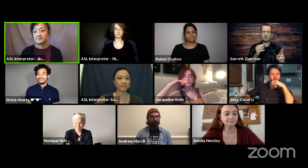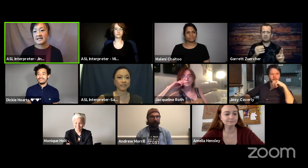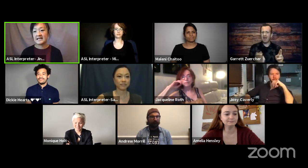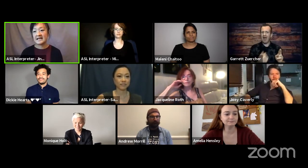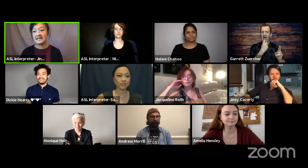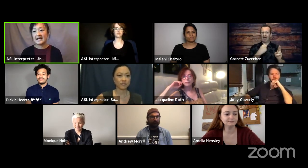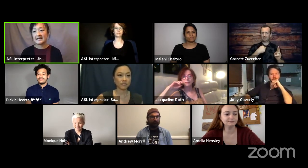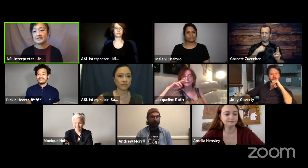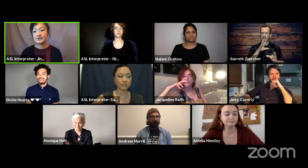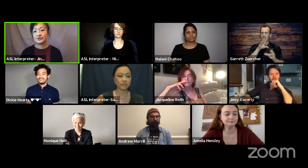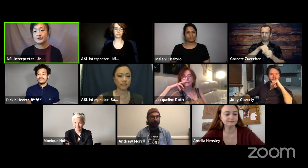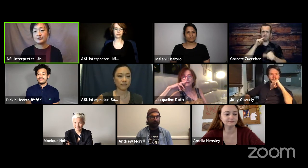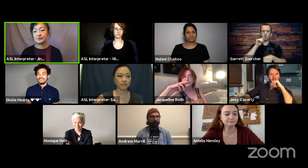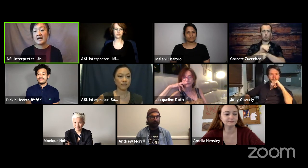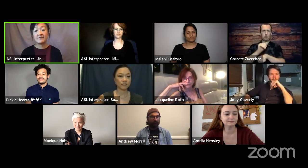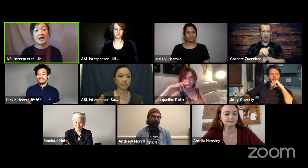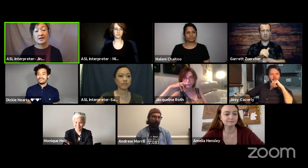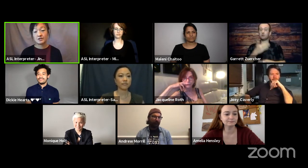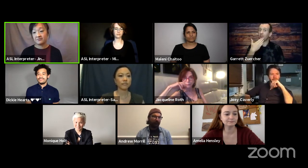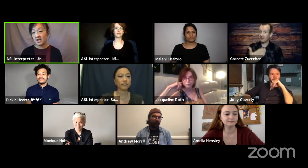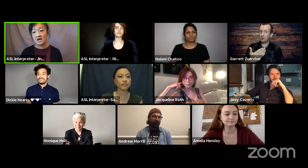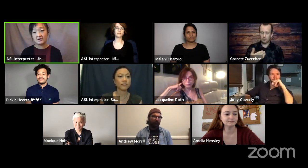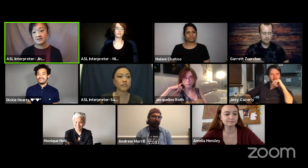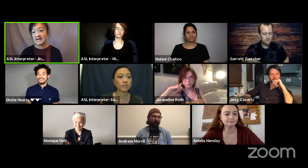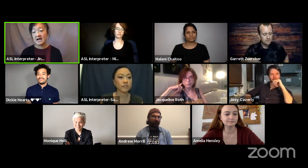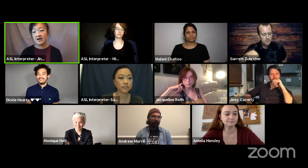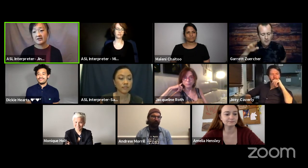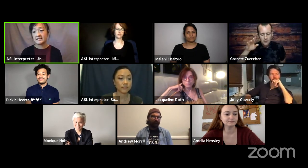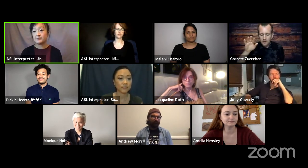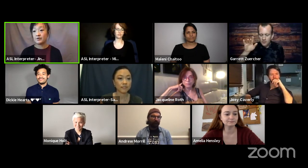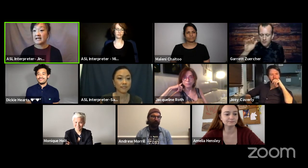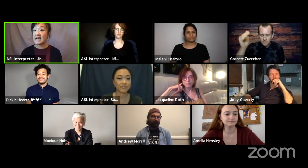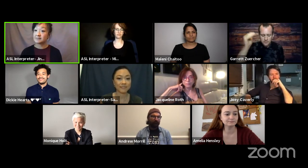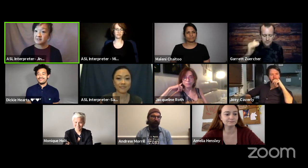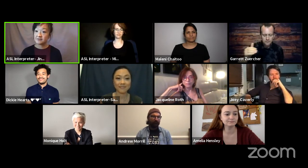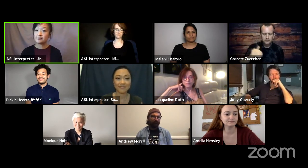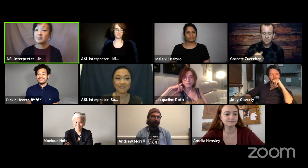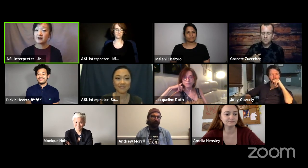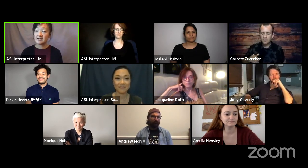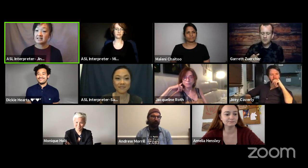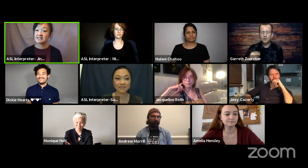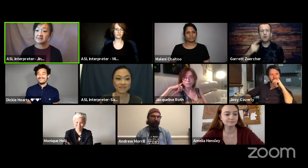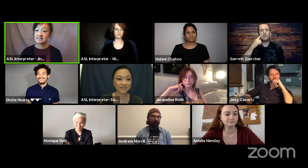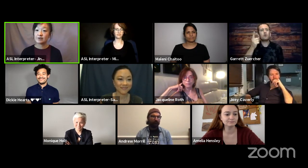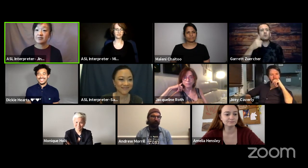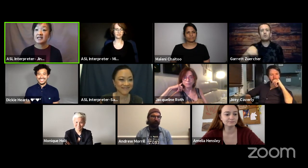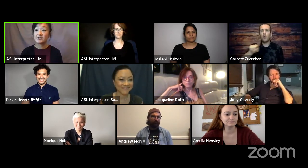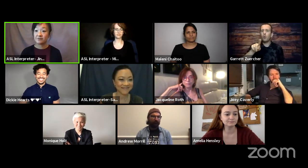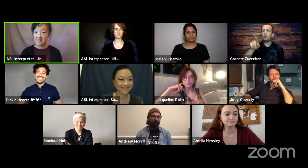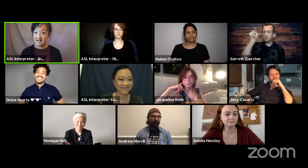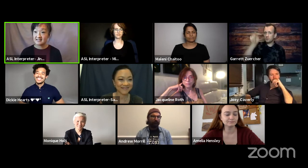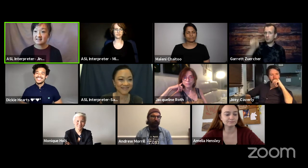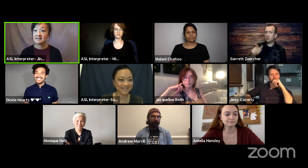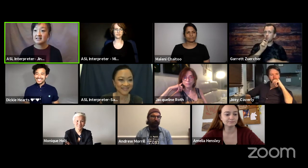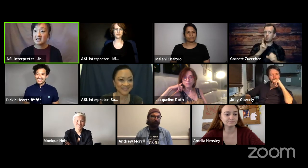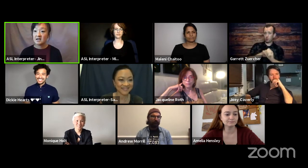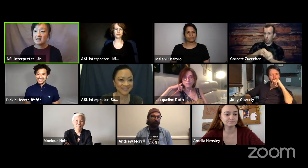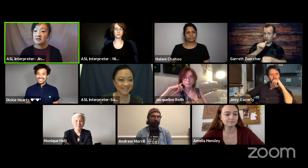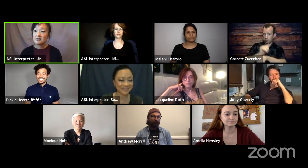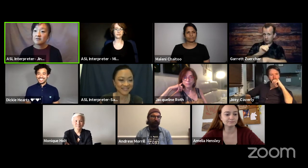And I'd like to, I'm actually very honored that IRT and Monique asked me to moderate this evening. So thank you for that. For